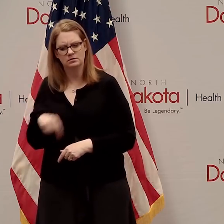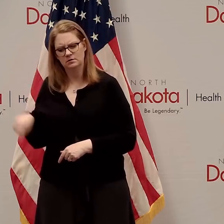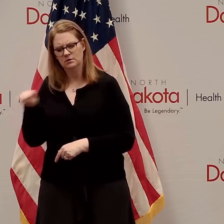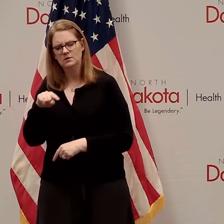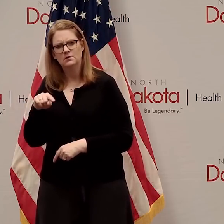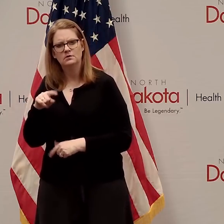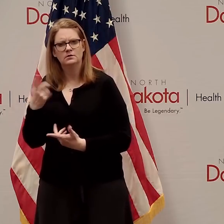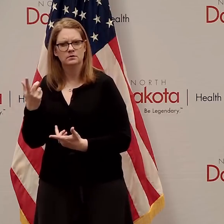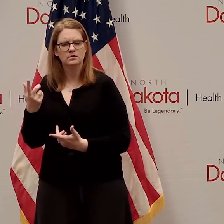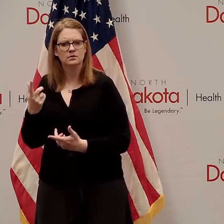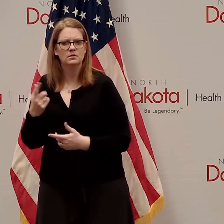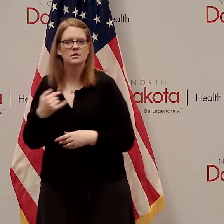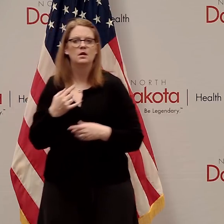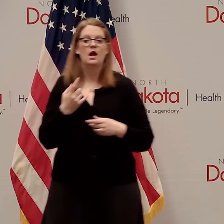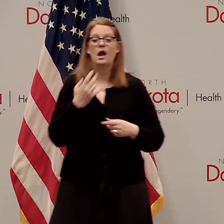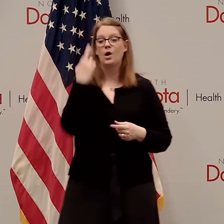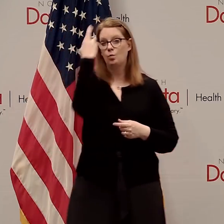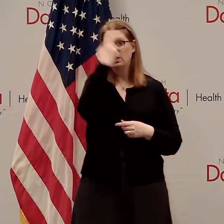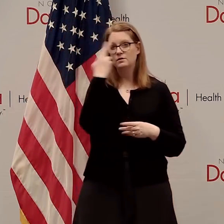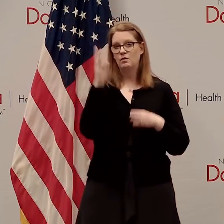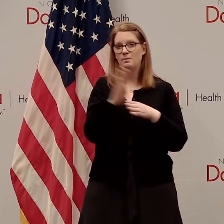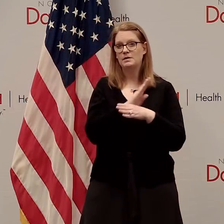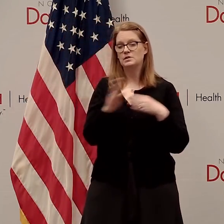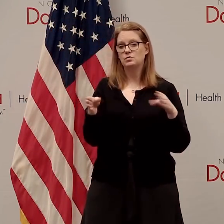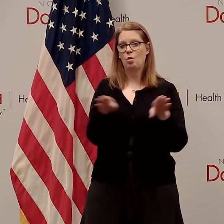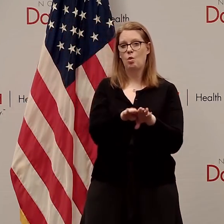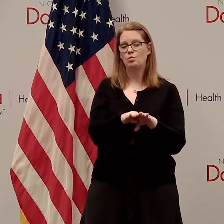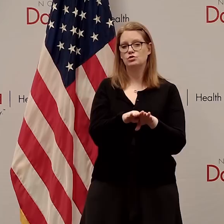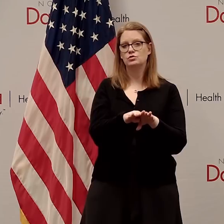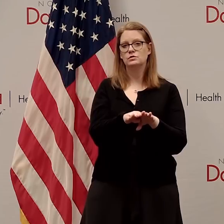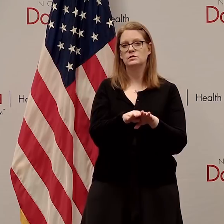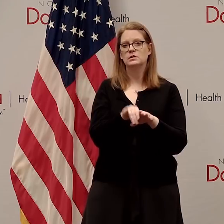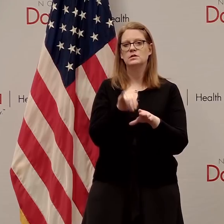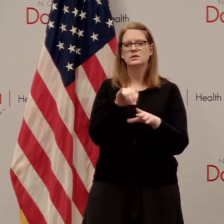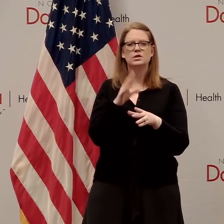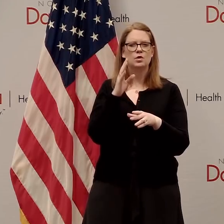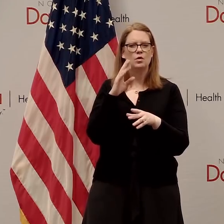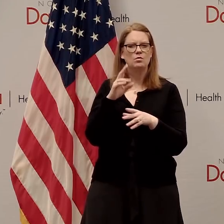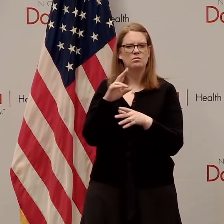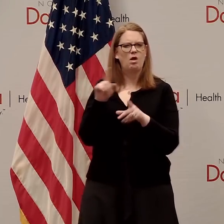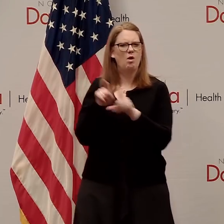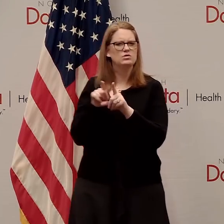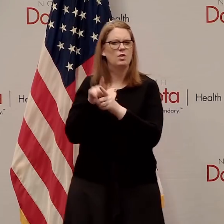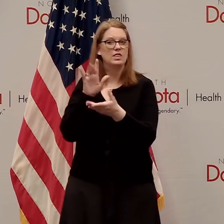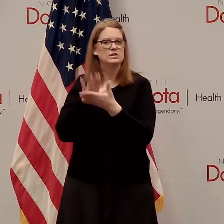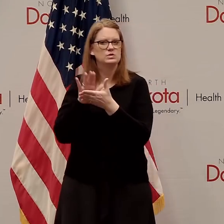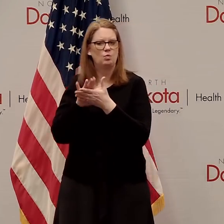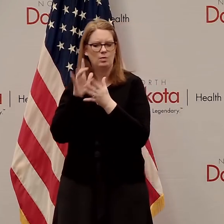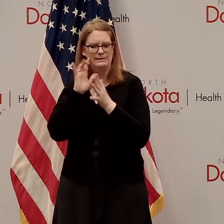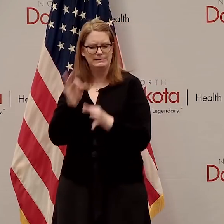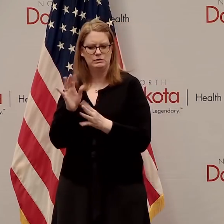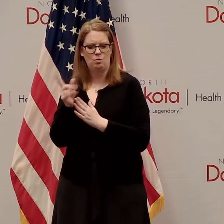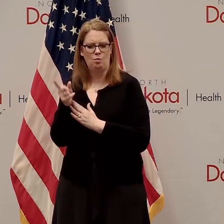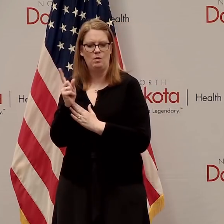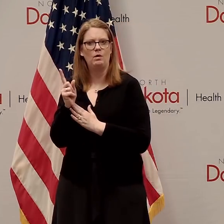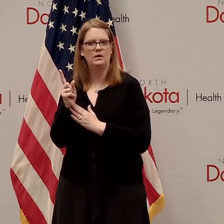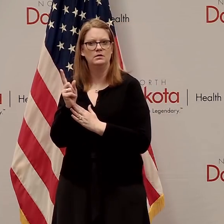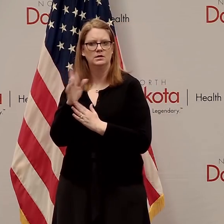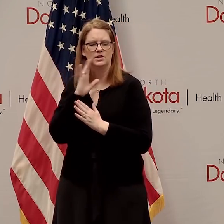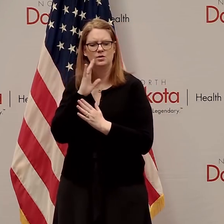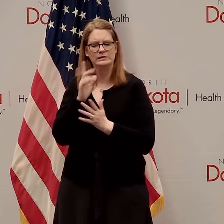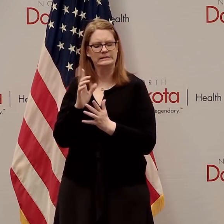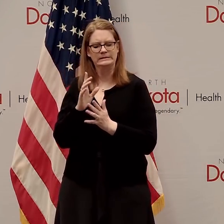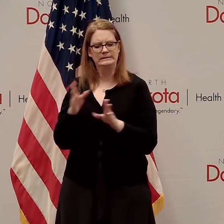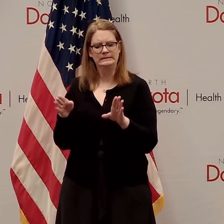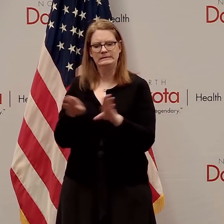our reasons for business closures, and including the school decisions that we made very early to shift to distance learning.